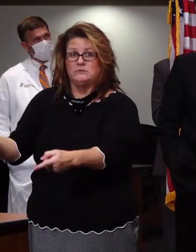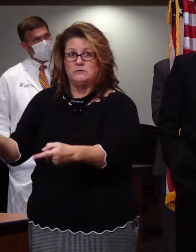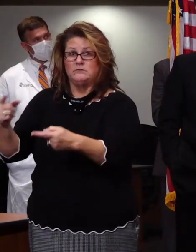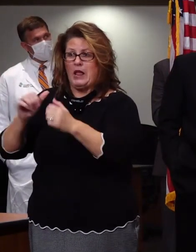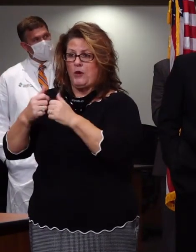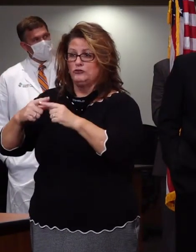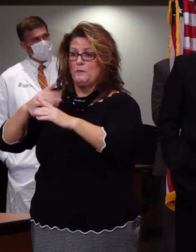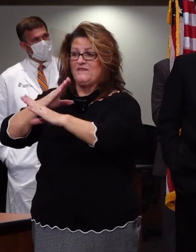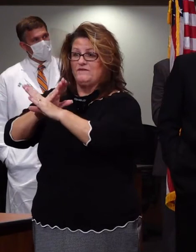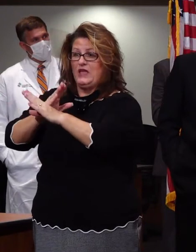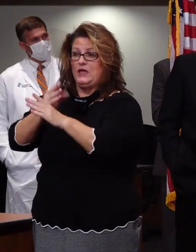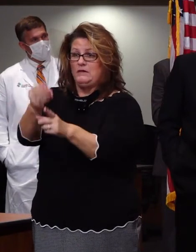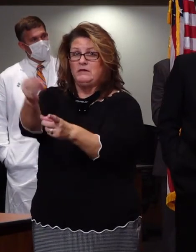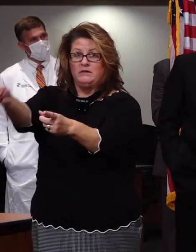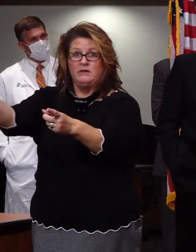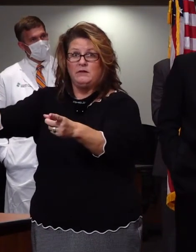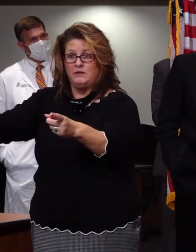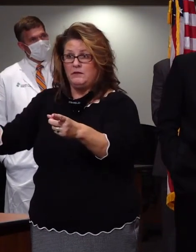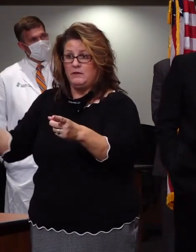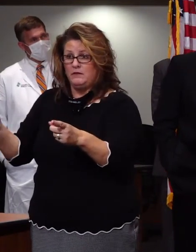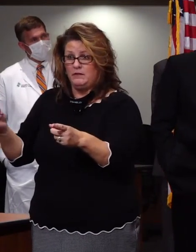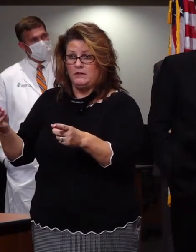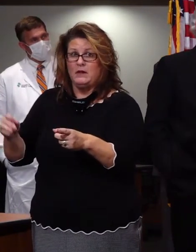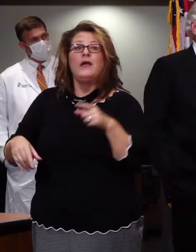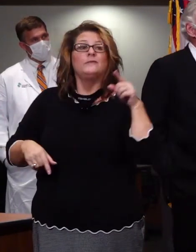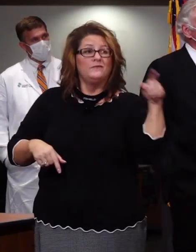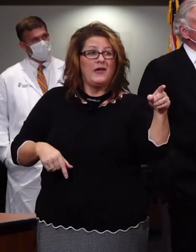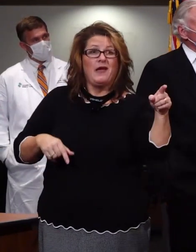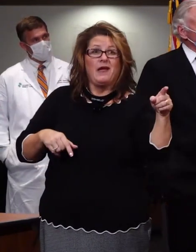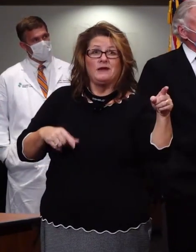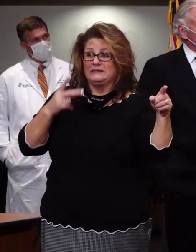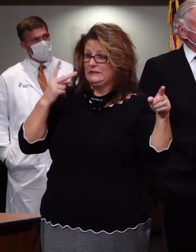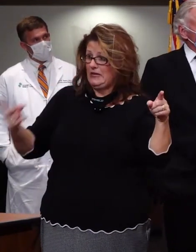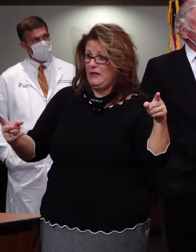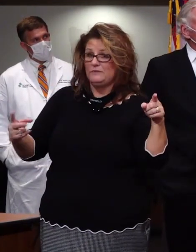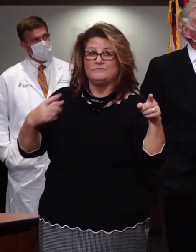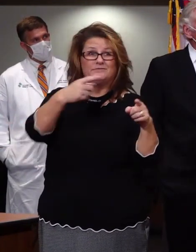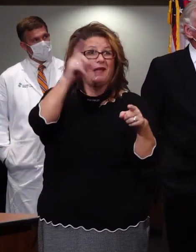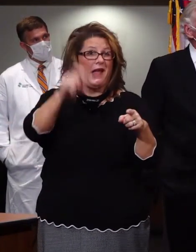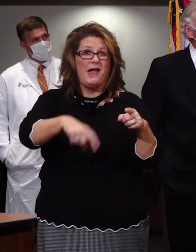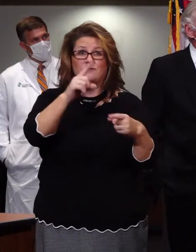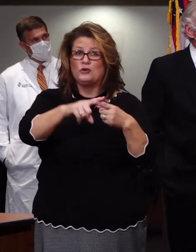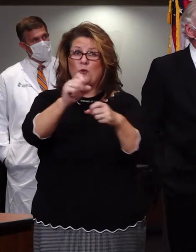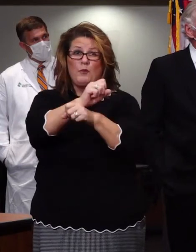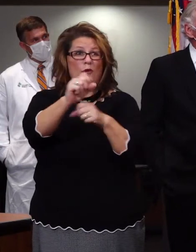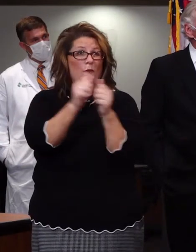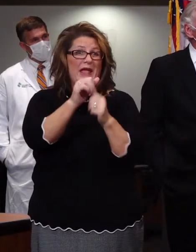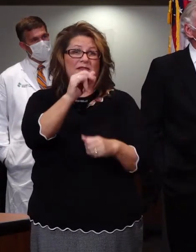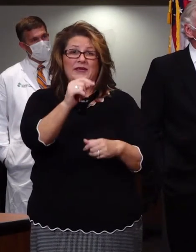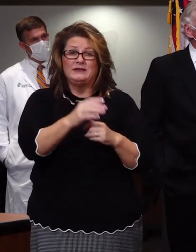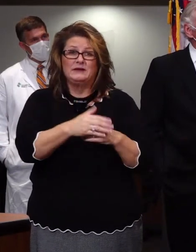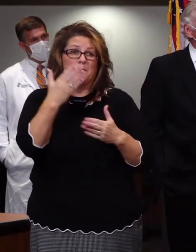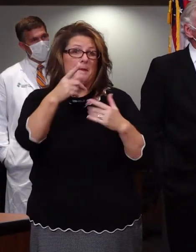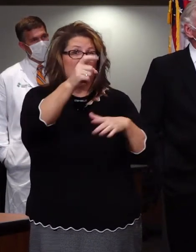prevent contact. And then they have to work with those challenges, and when people get sick and they have to go into isolation, and when they're contacts, they have